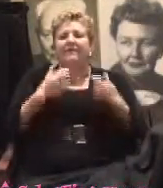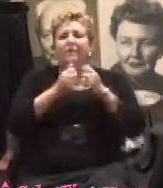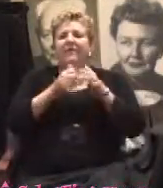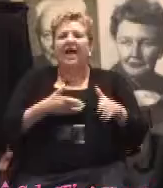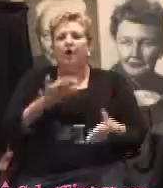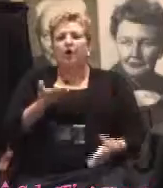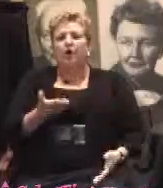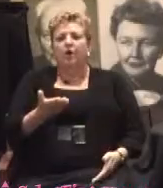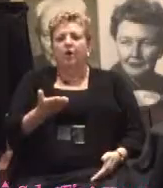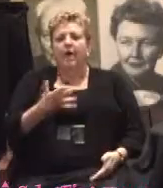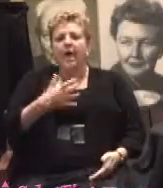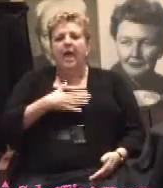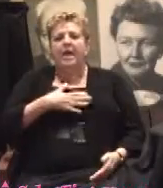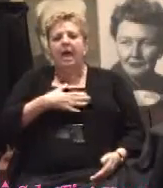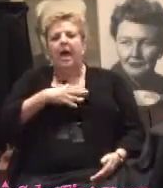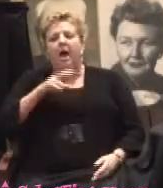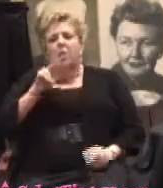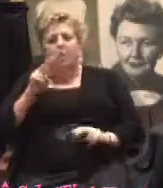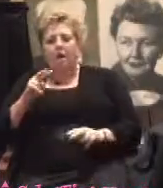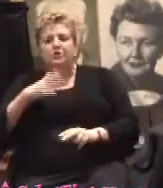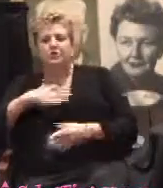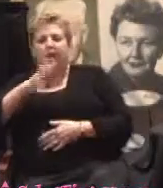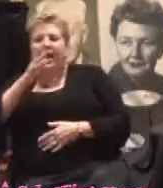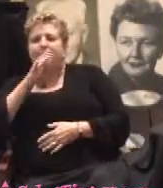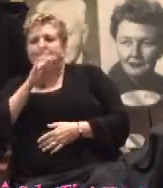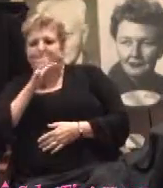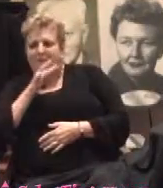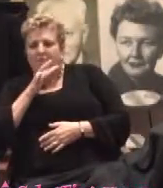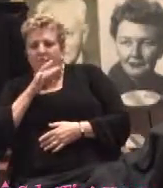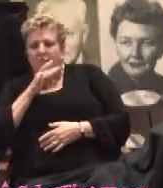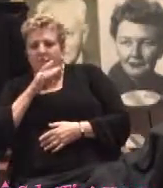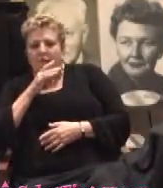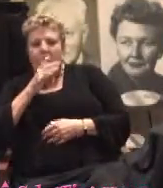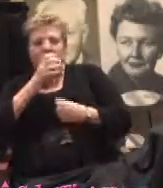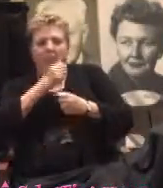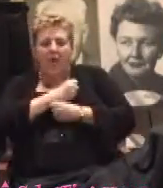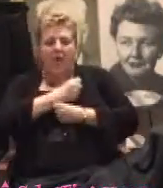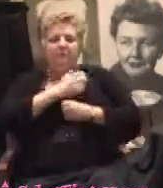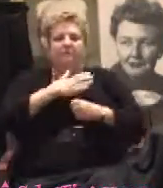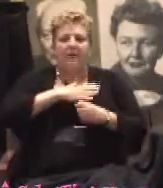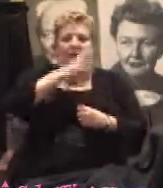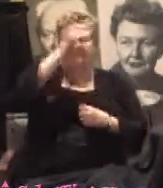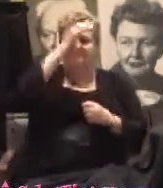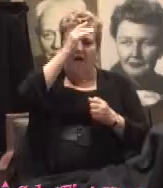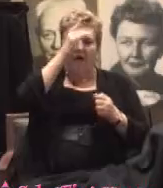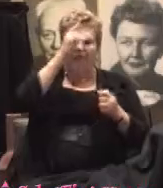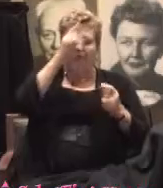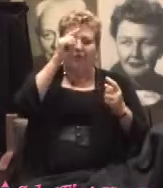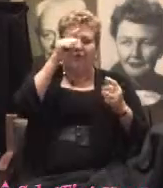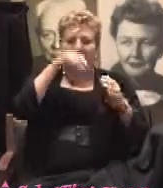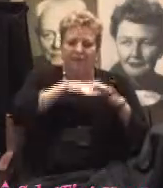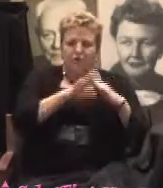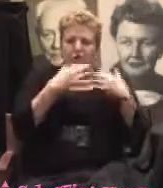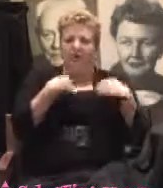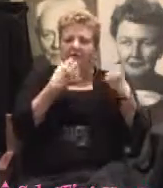mother love my father into confidence. It was beautiful. It